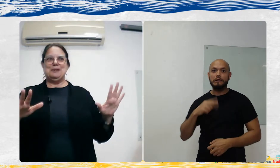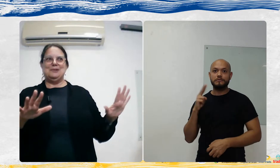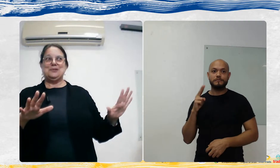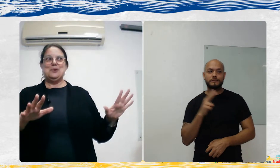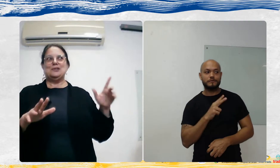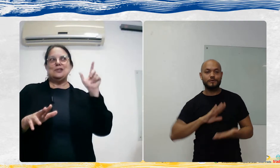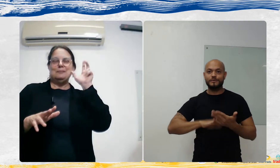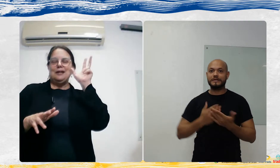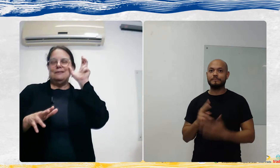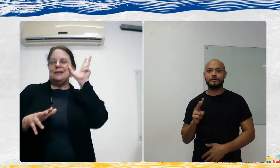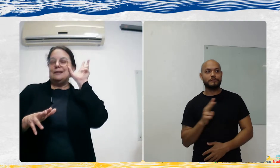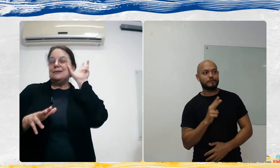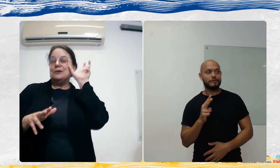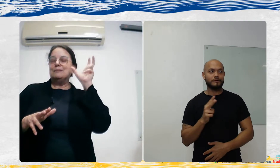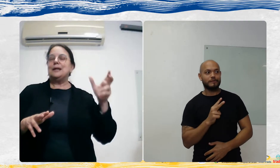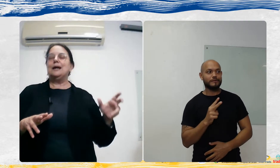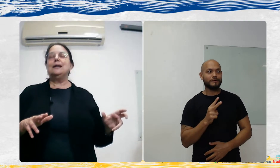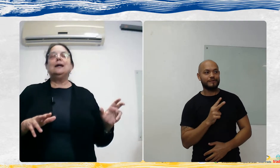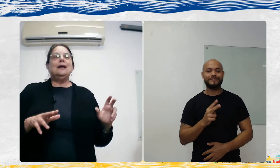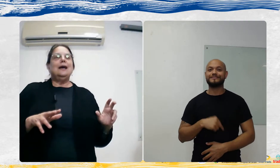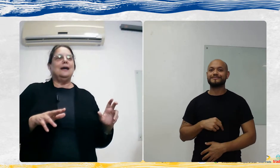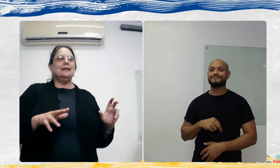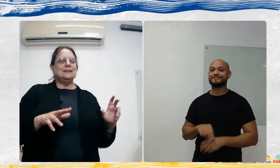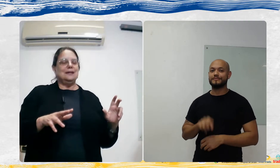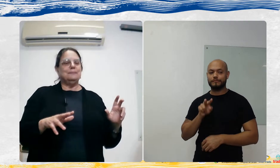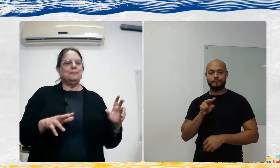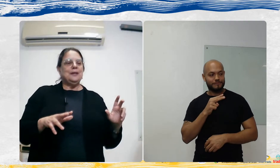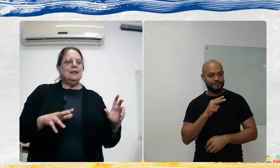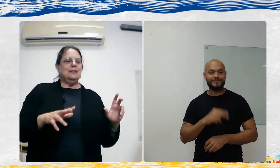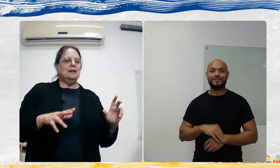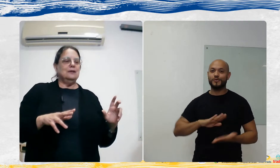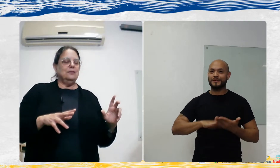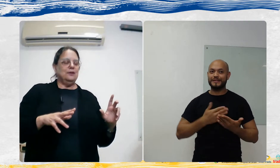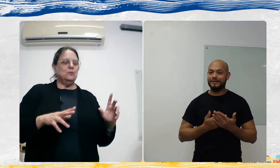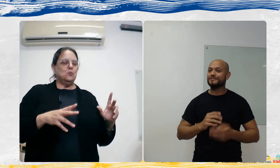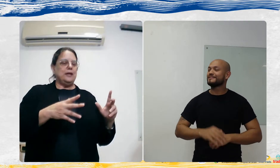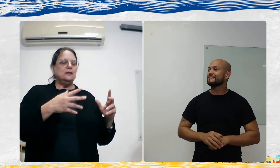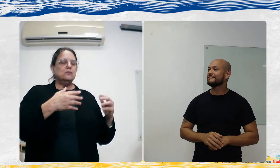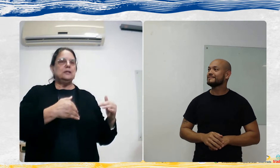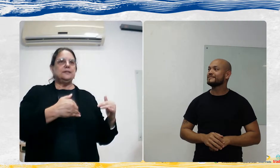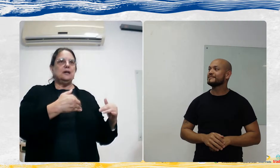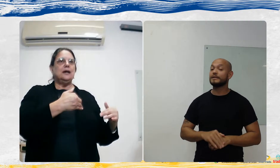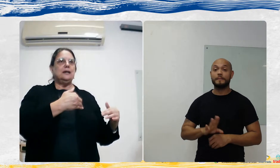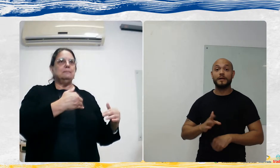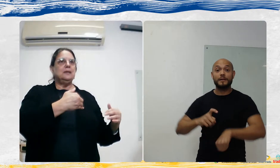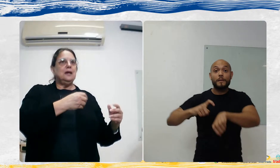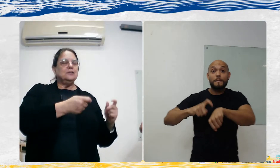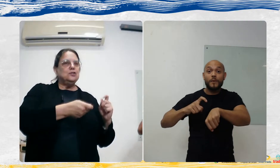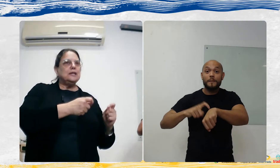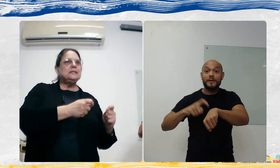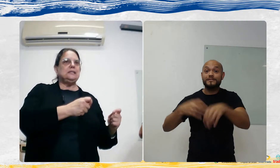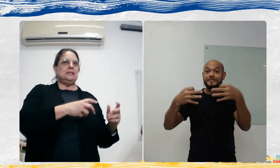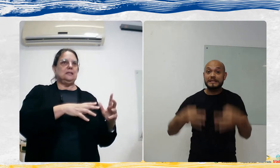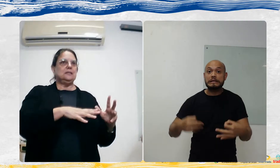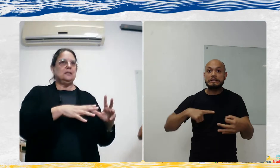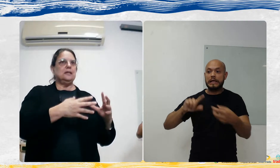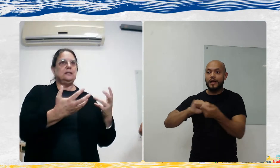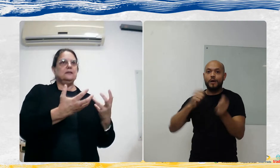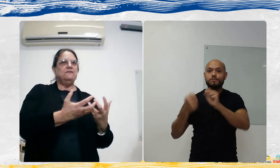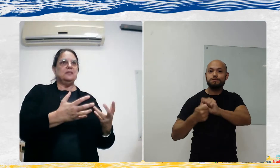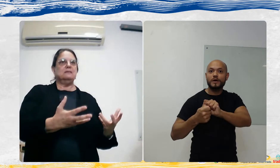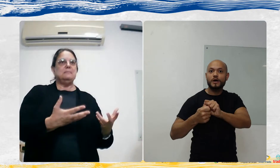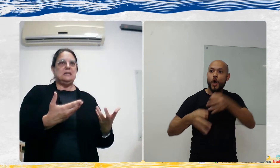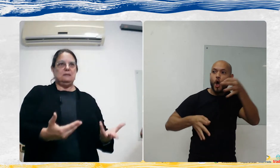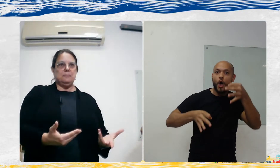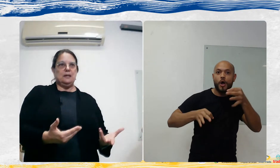interpreters, but also watching them out of the corner of my eye. And they're in real time adjusting the sign